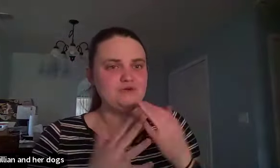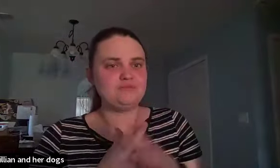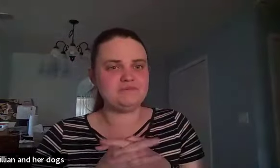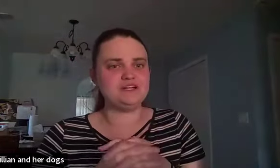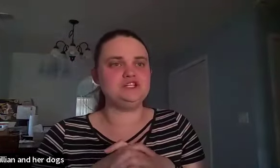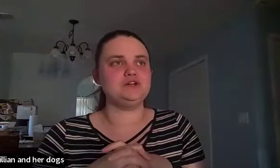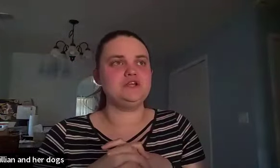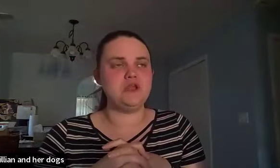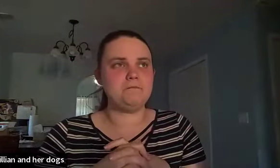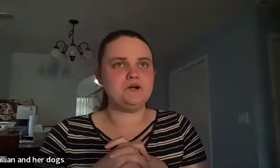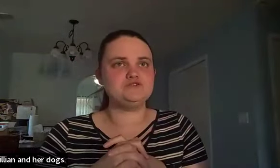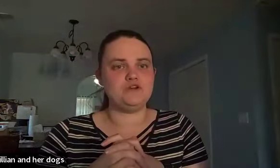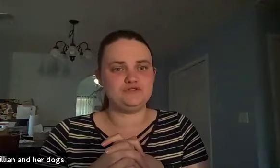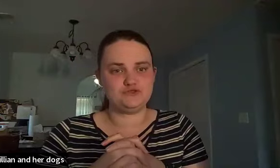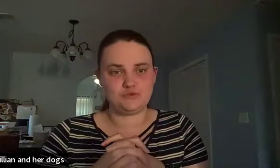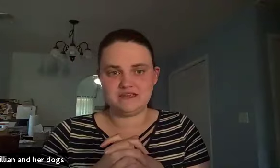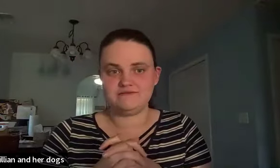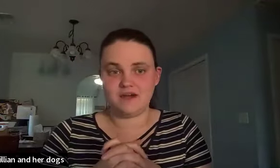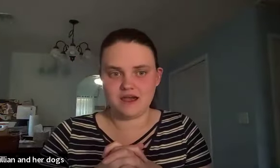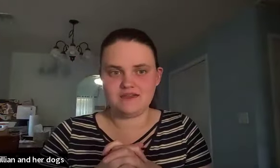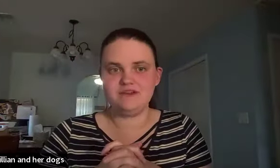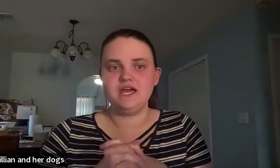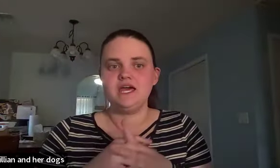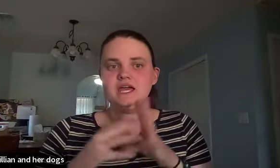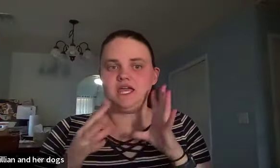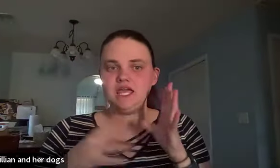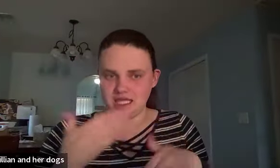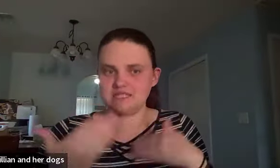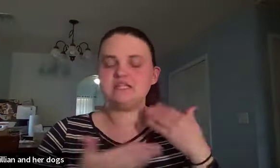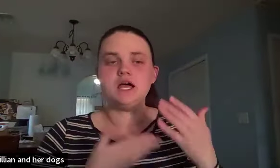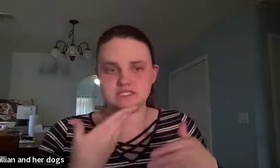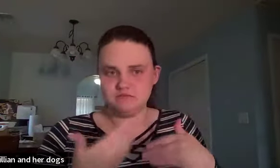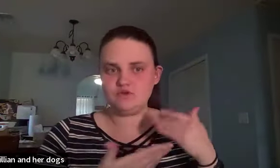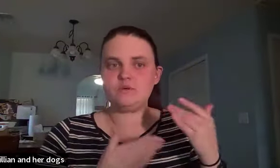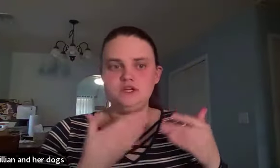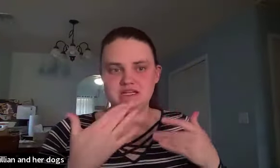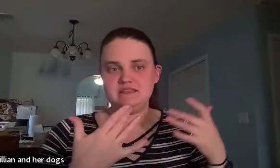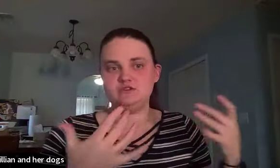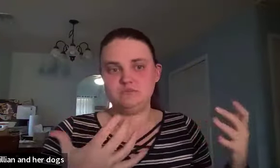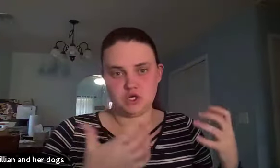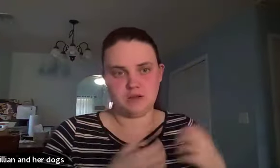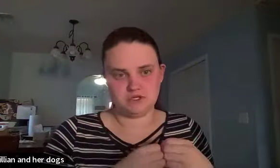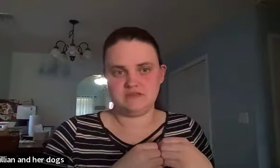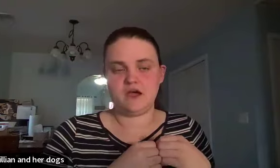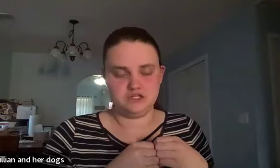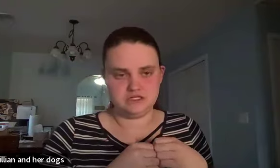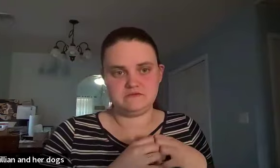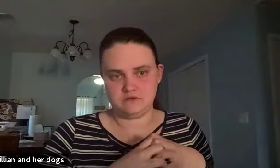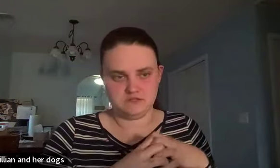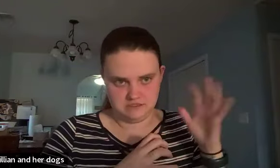know pretty much your numbers 1 through 25, it gets a lot smoother when you get into those bigger numbers like the hundreds and thousands